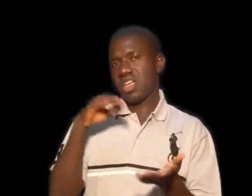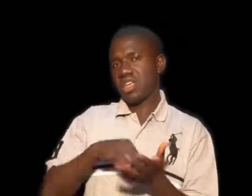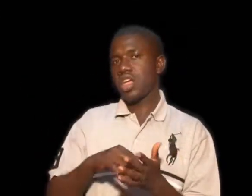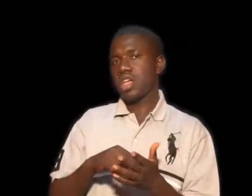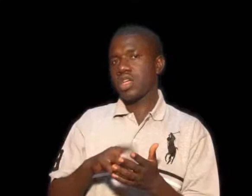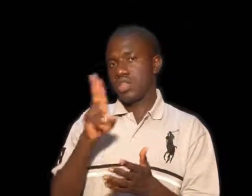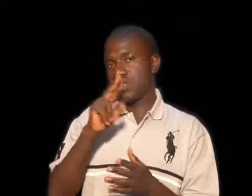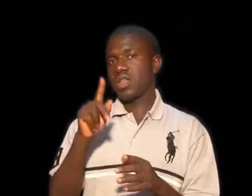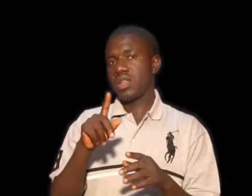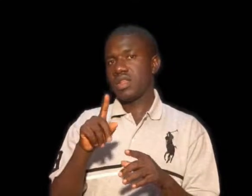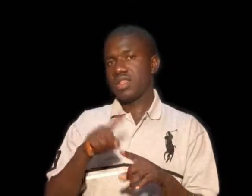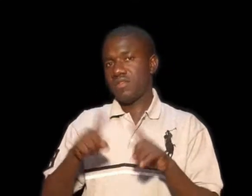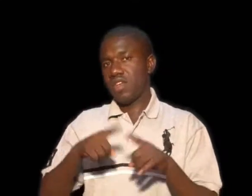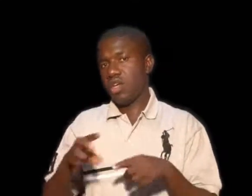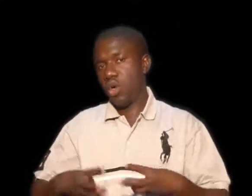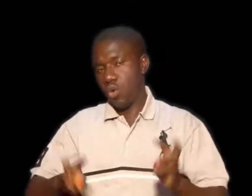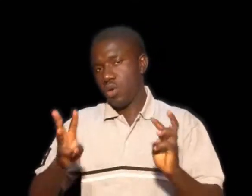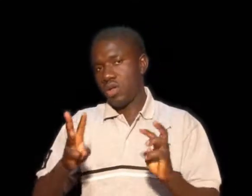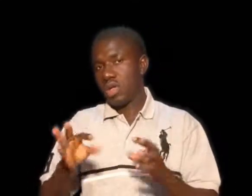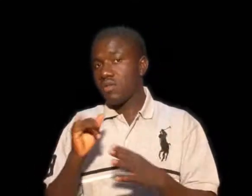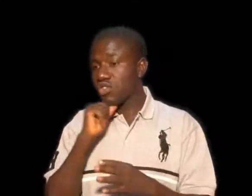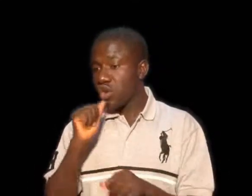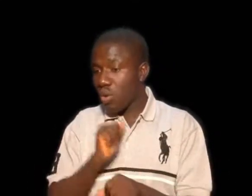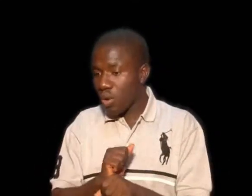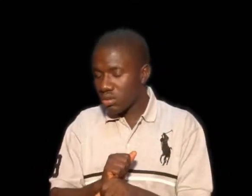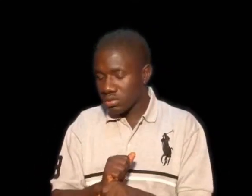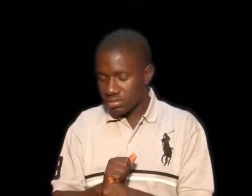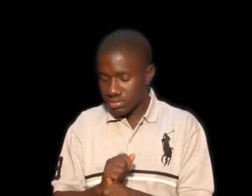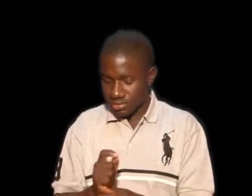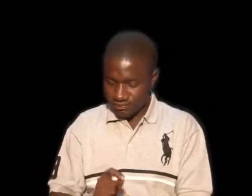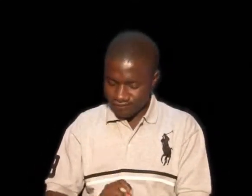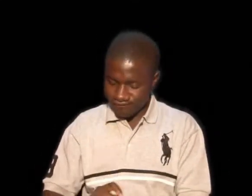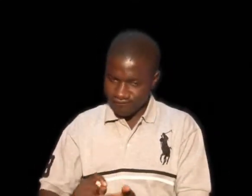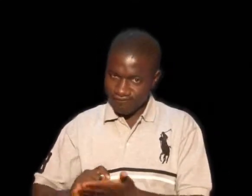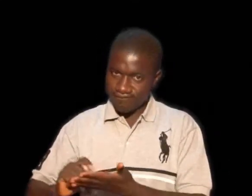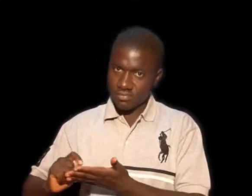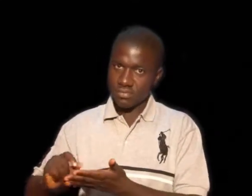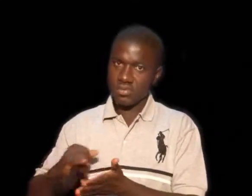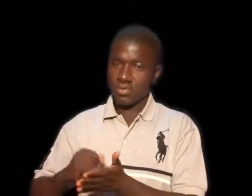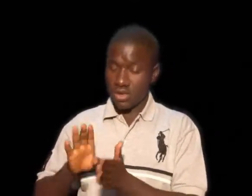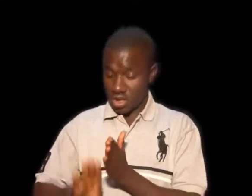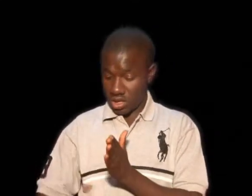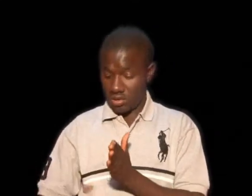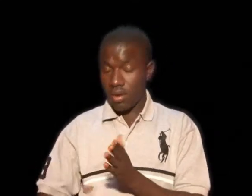again using different words. If that doesn't work, write down the words for the person to read.